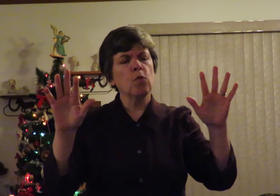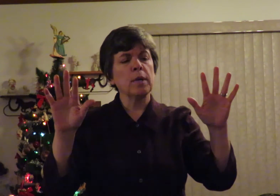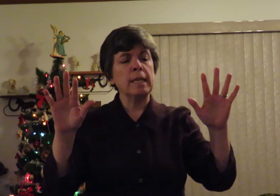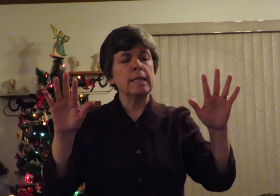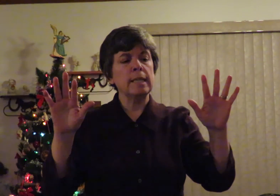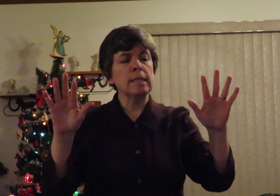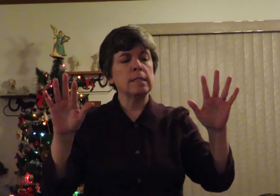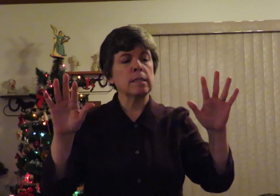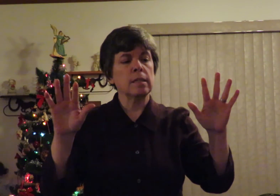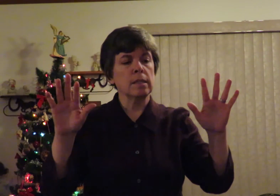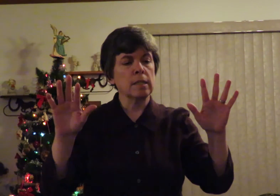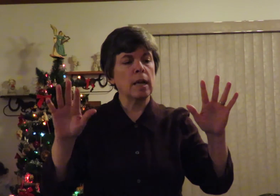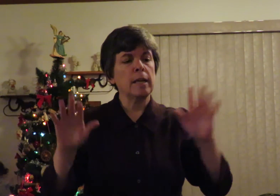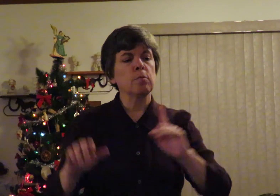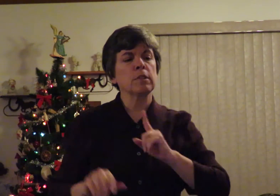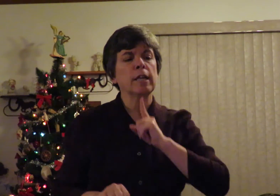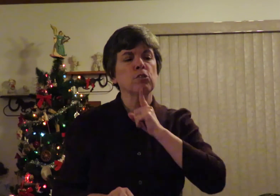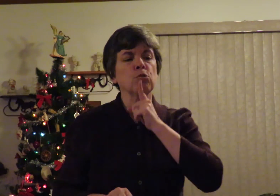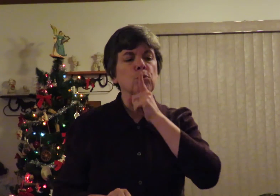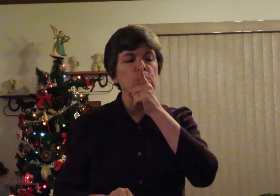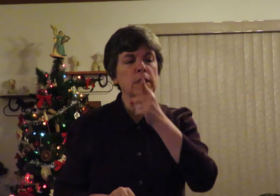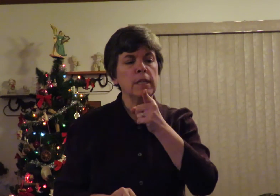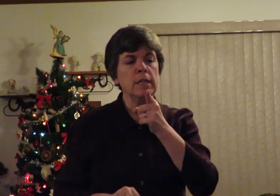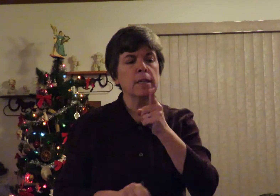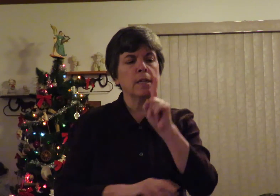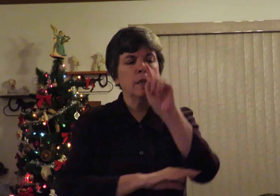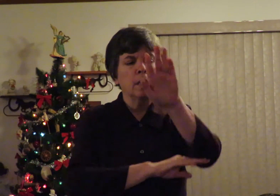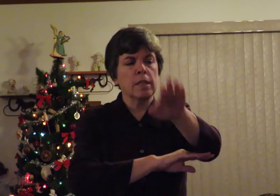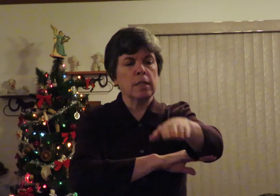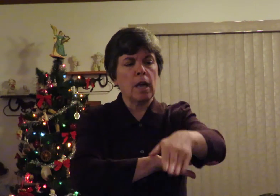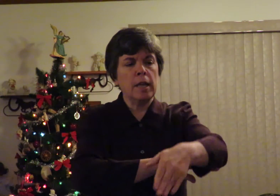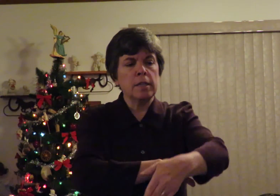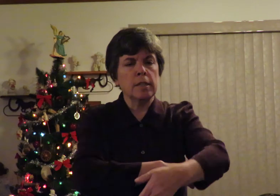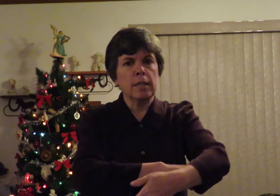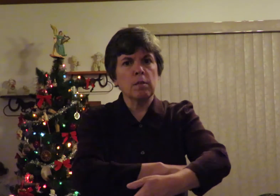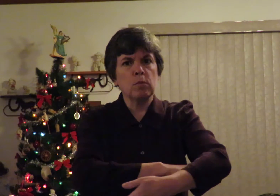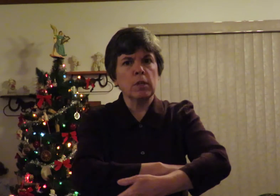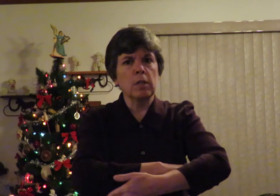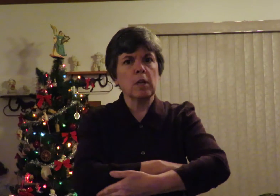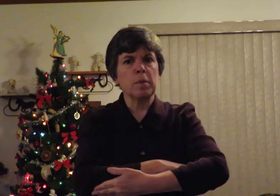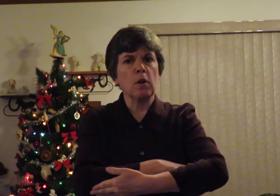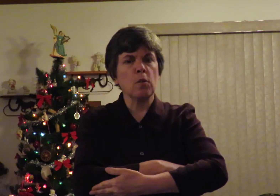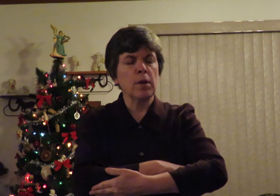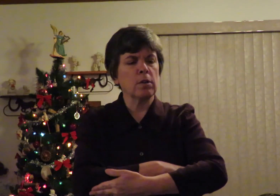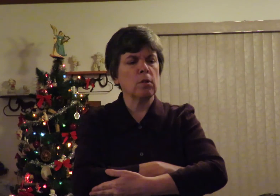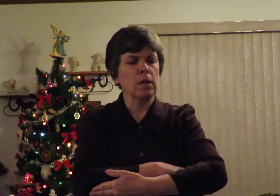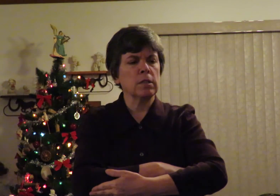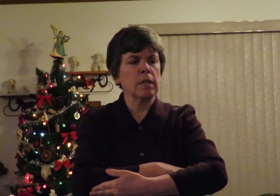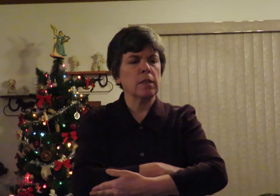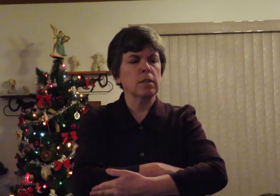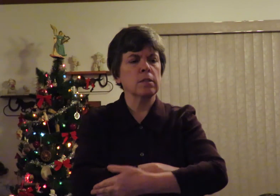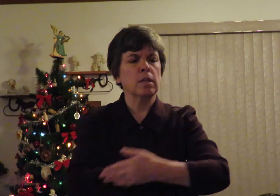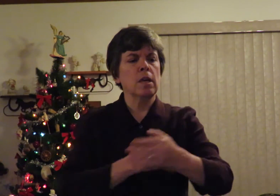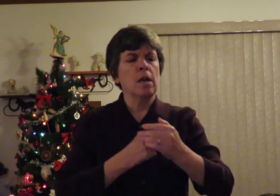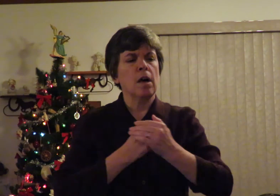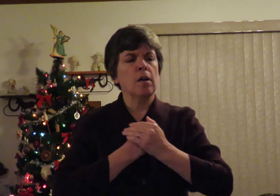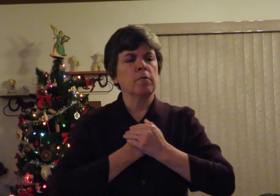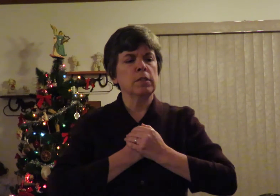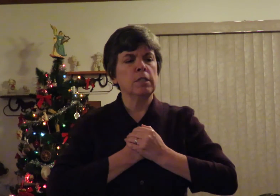for it is the night. We're saying truly the night, and again we're coming all the way across like this, of the